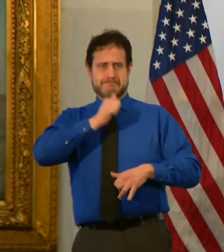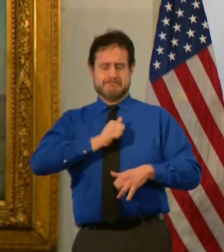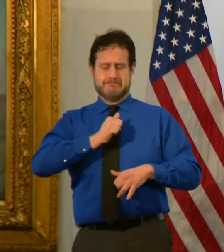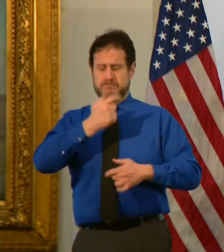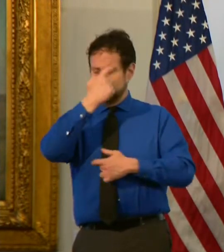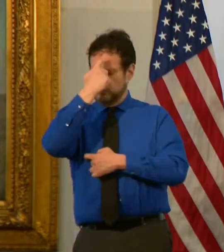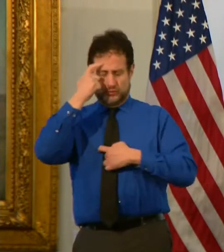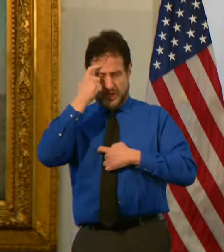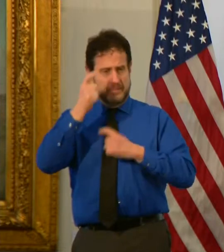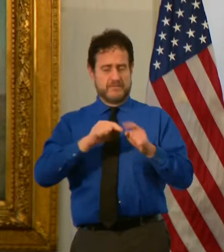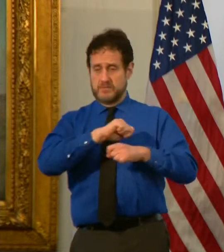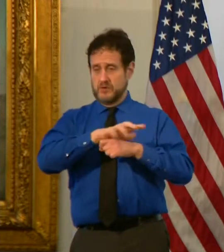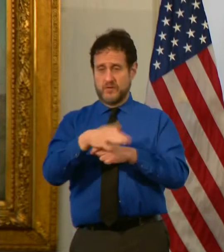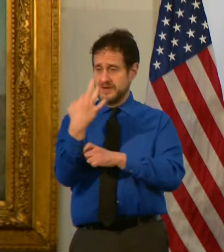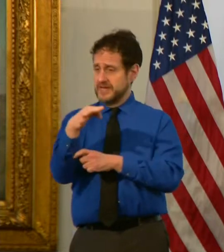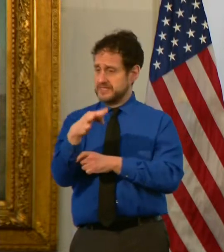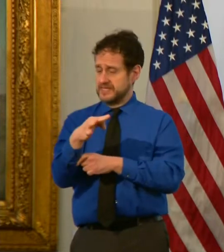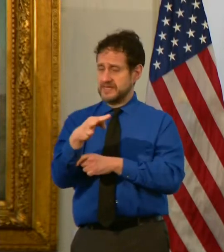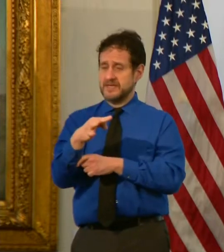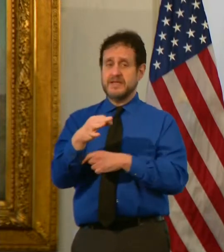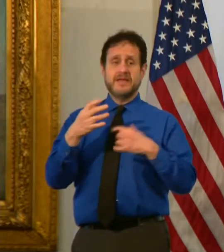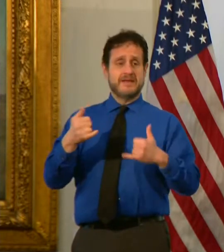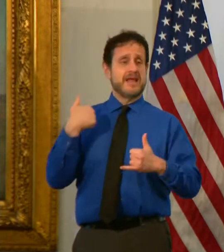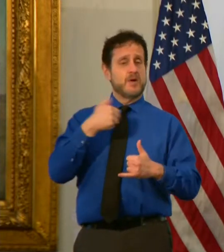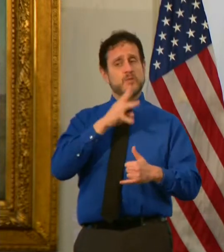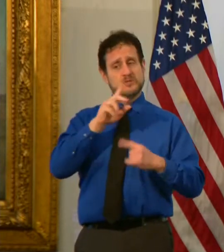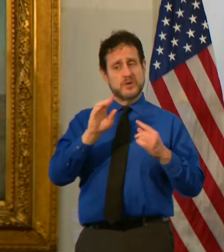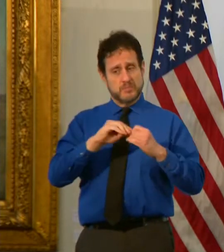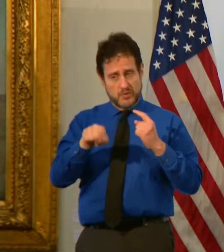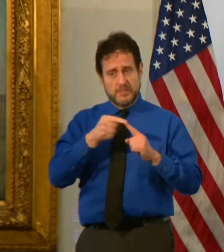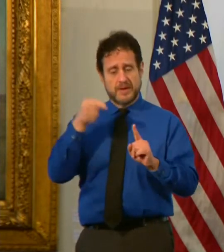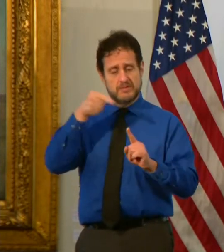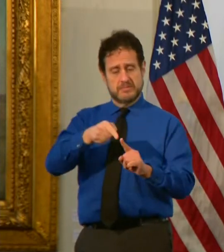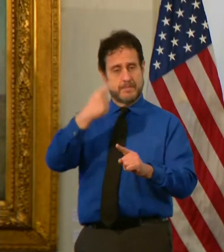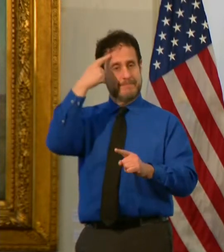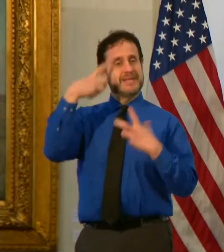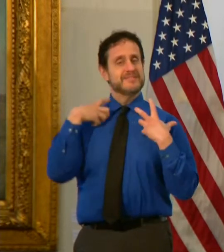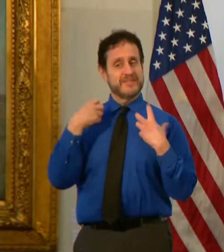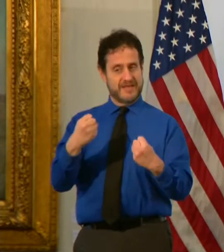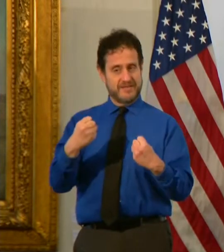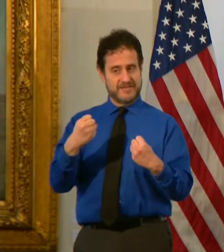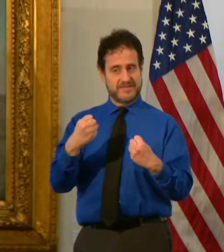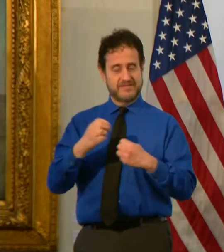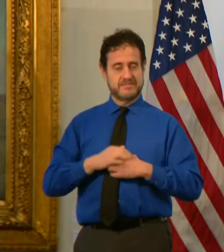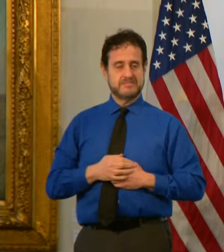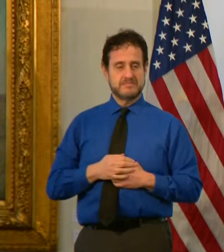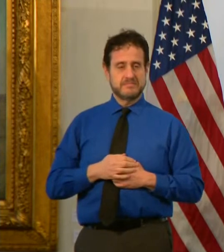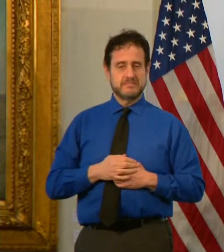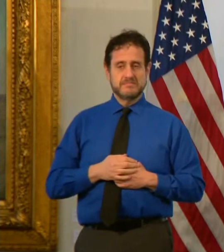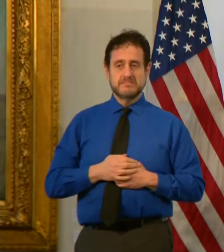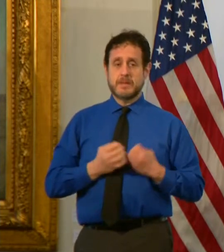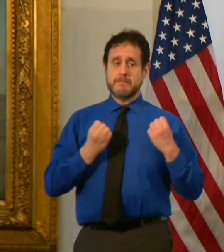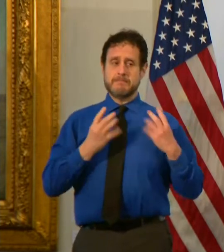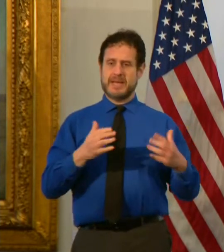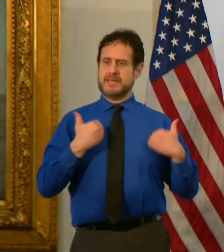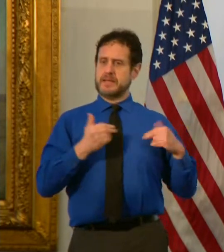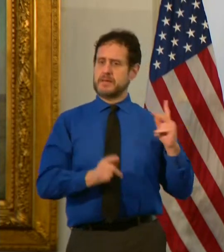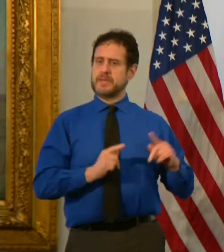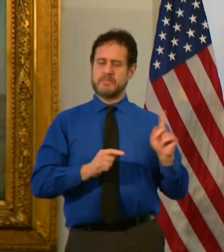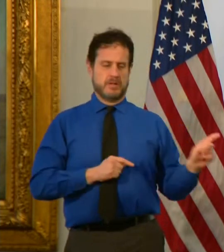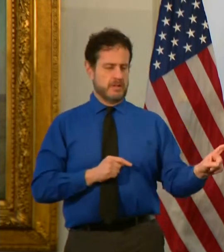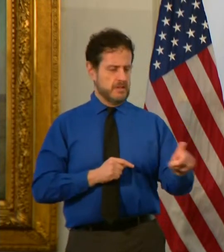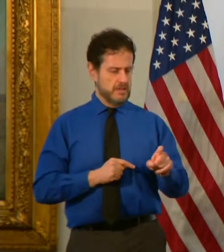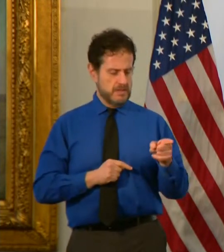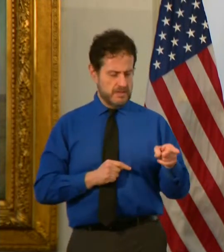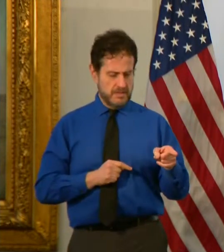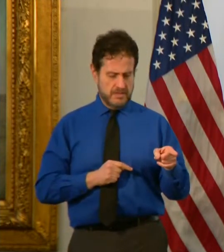experienced, and we're talking more about mental health. I've got young people. If you ask them, how many of them